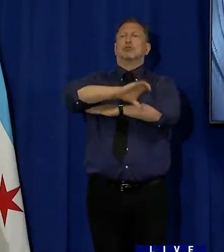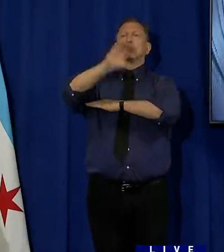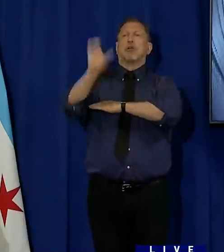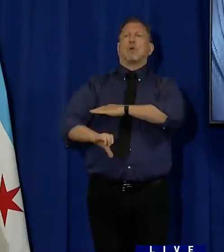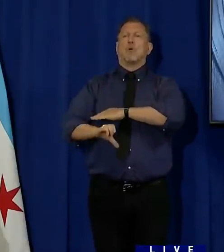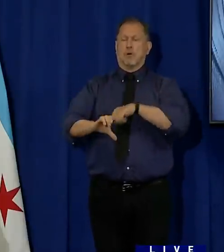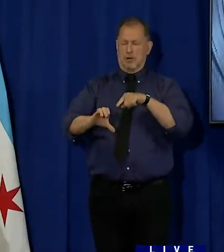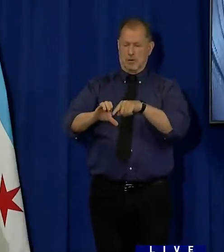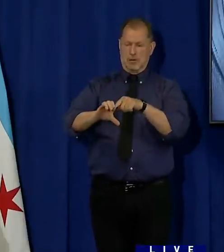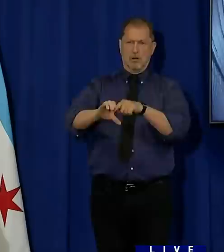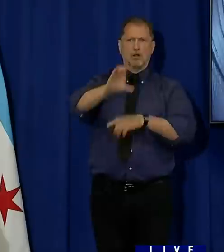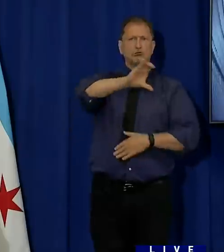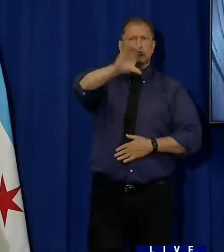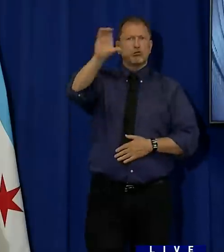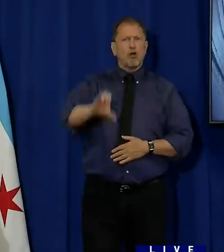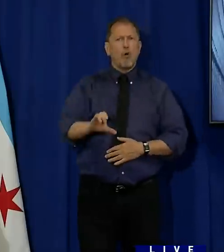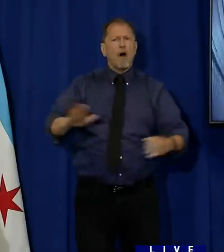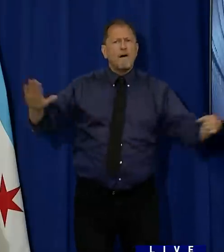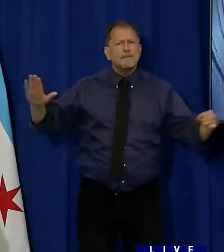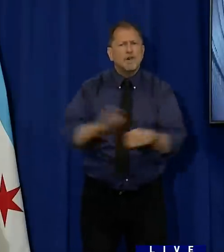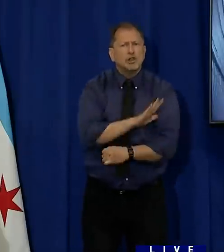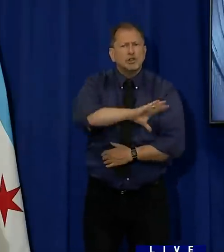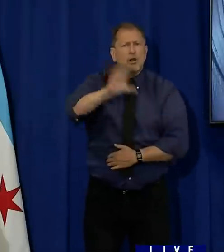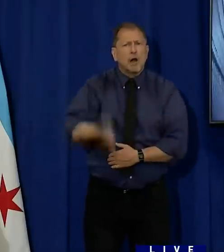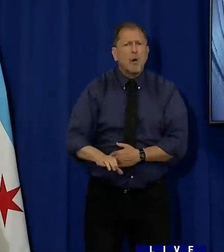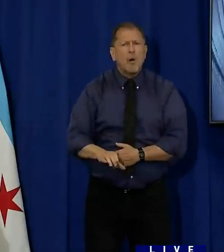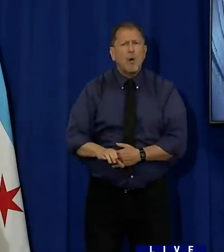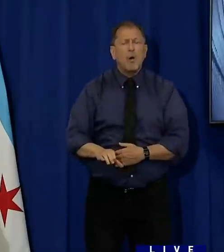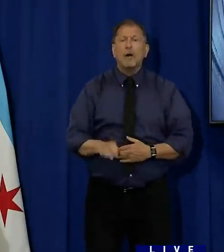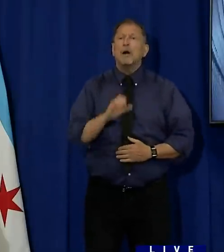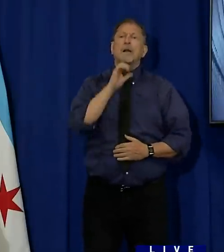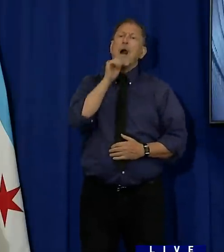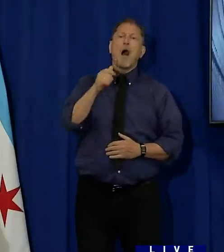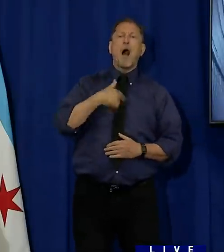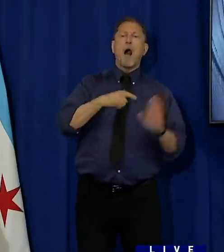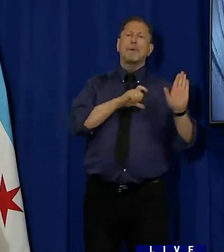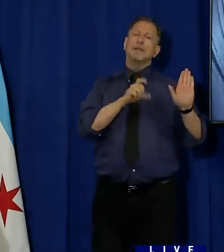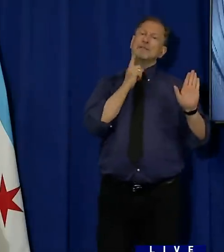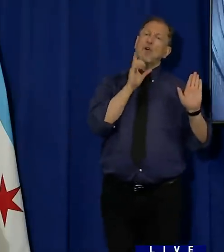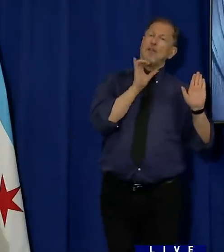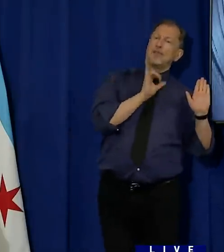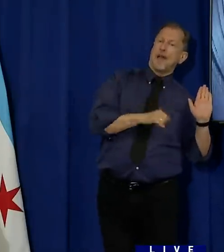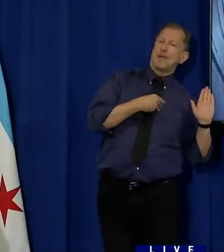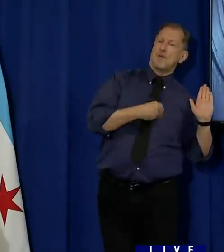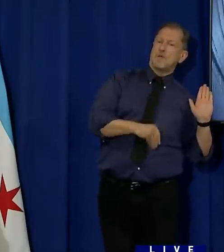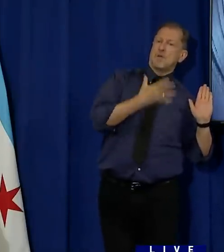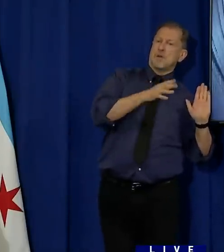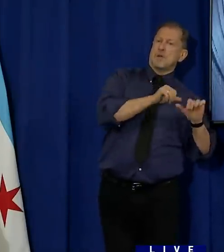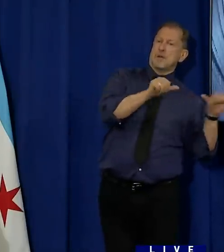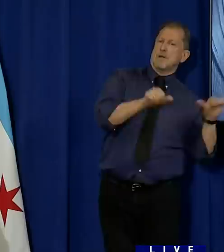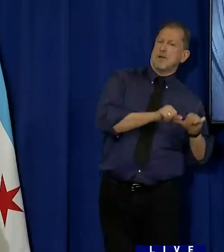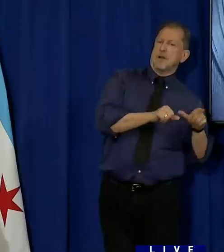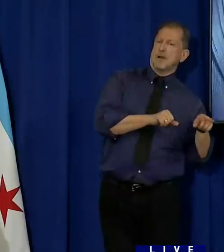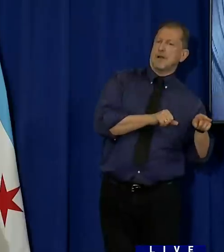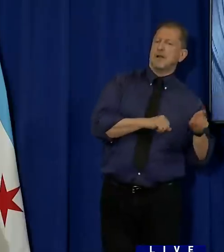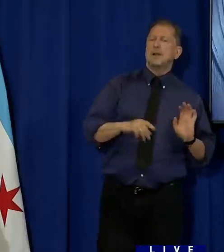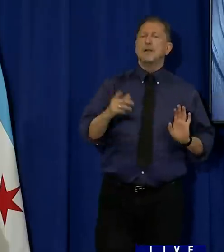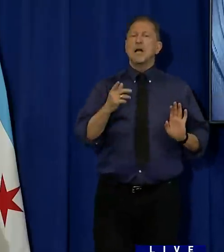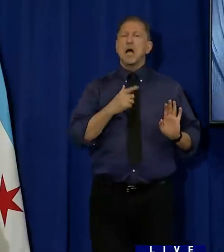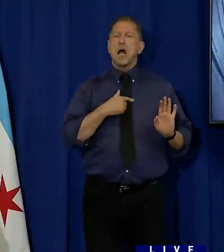officer, not a police officer for only certain neighborhoods and only at certain